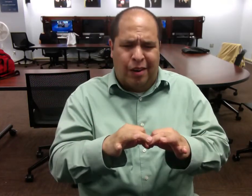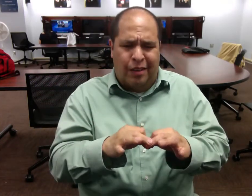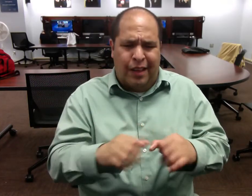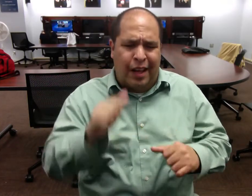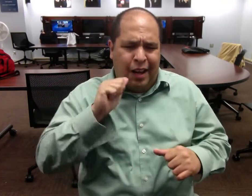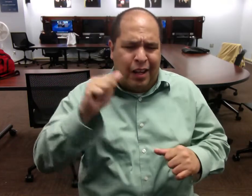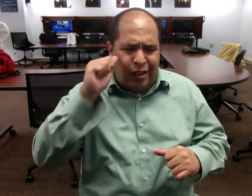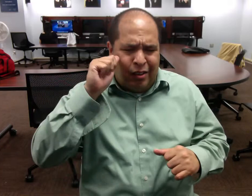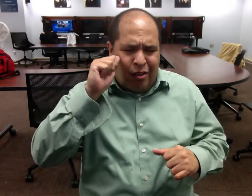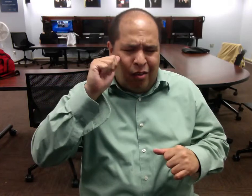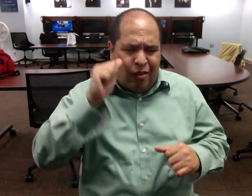to learning.